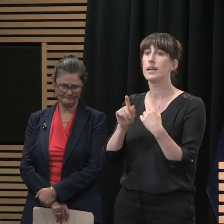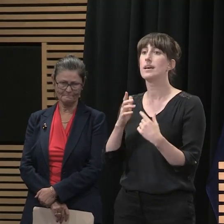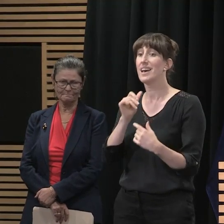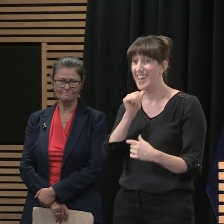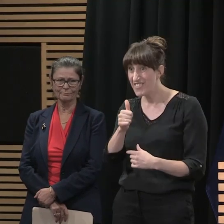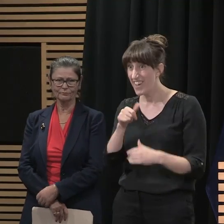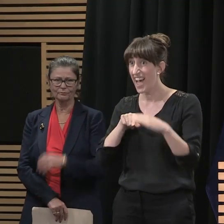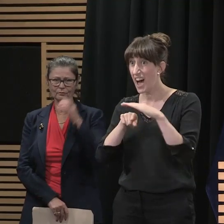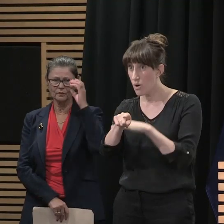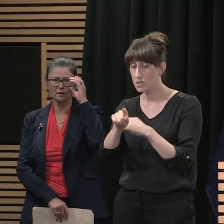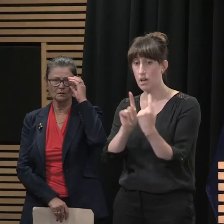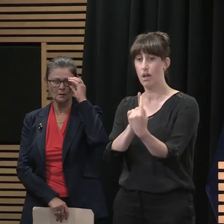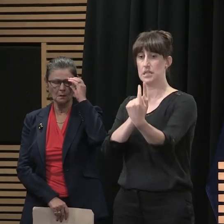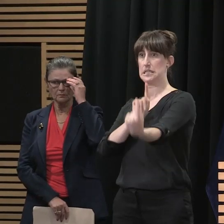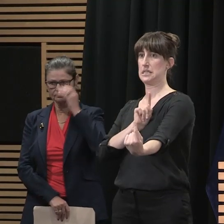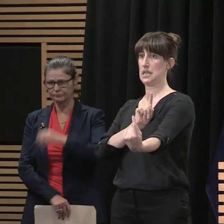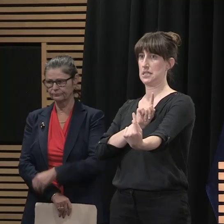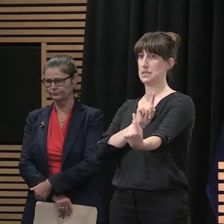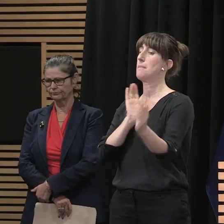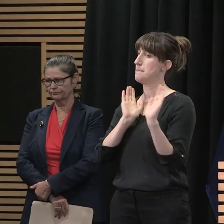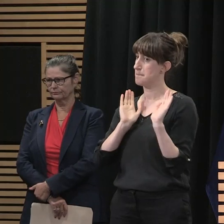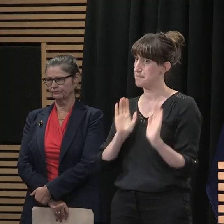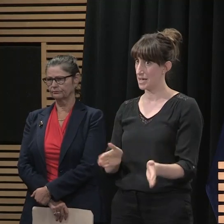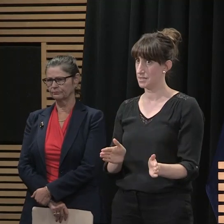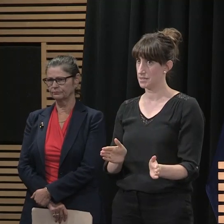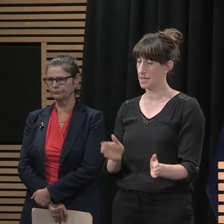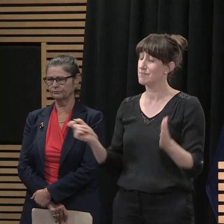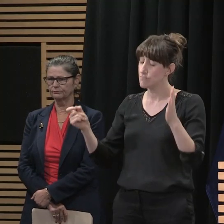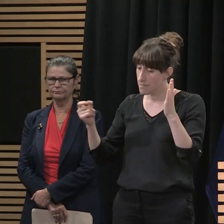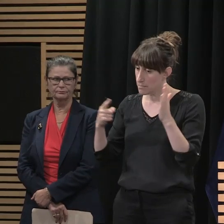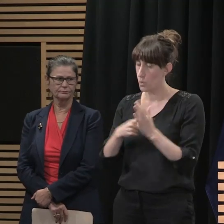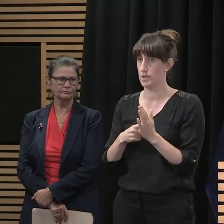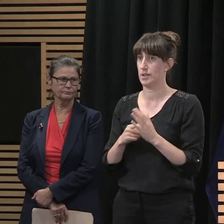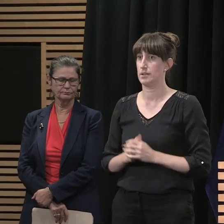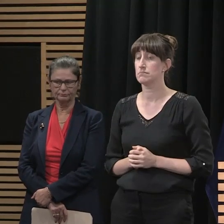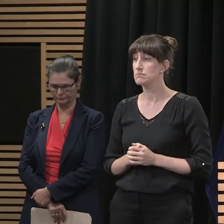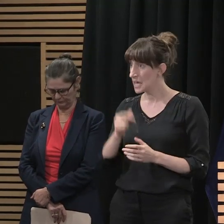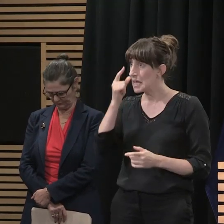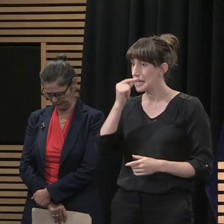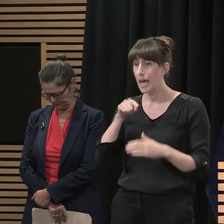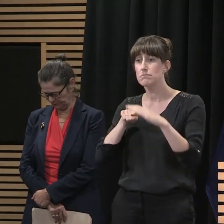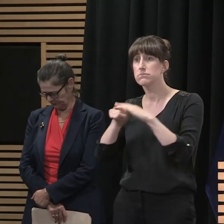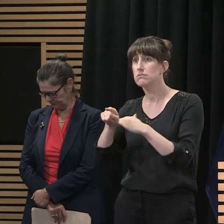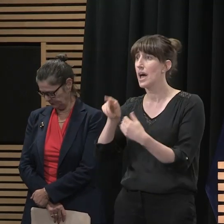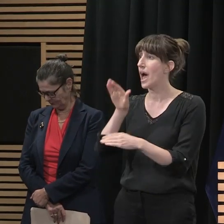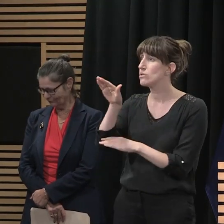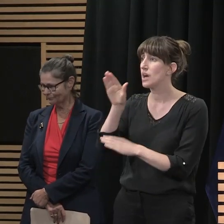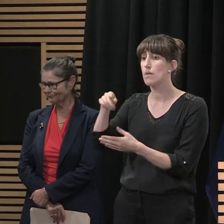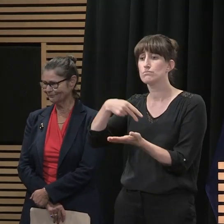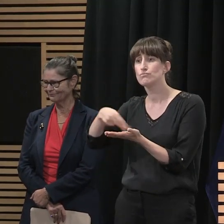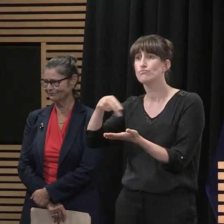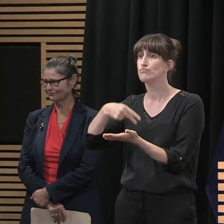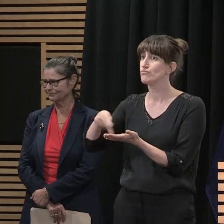if this is to work, and we must make it work. You can still go outside, go for a walk, exercise, take your children